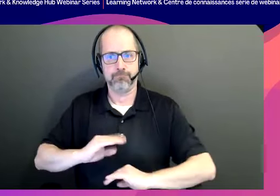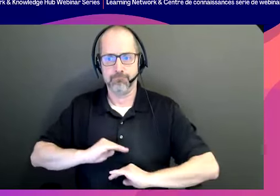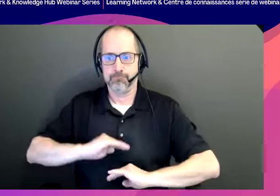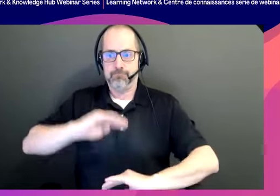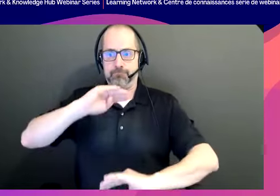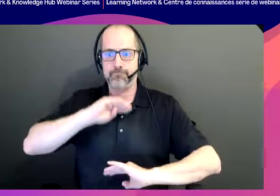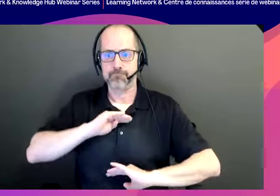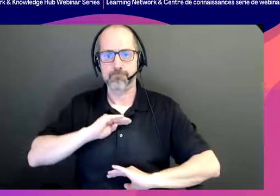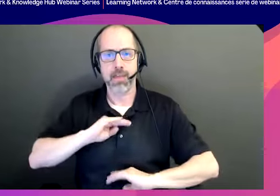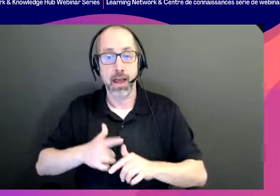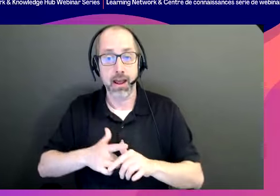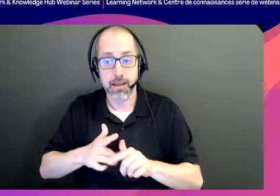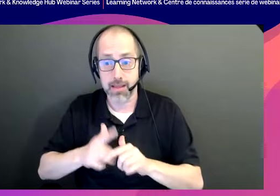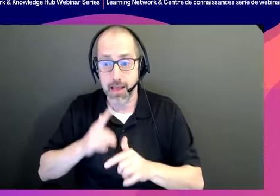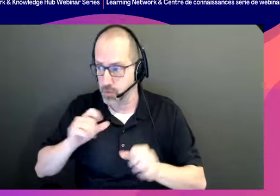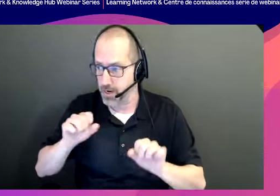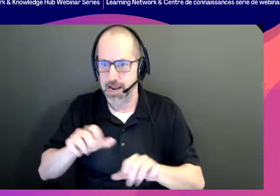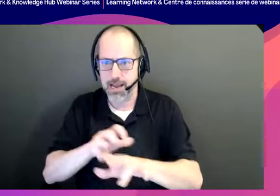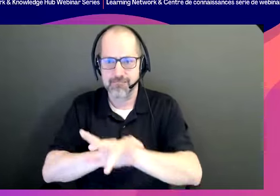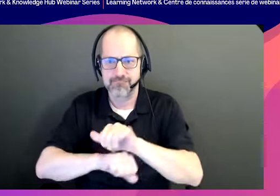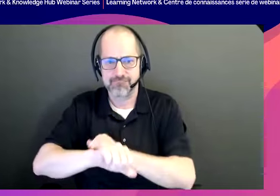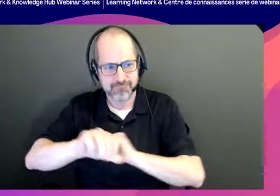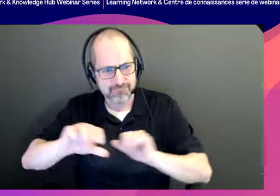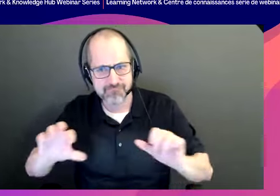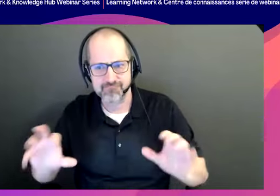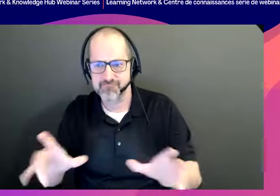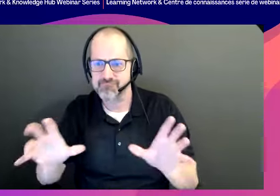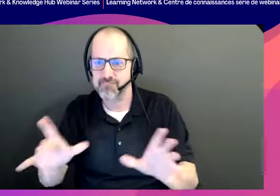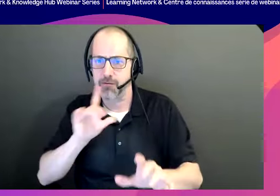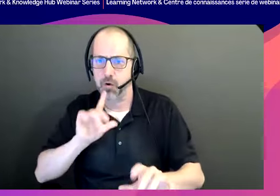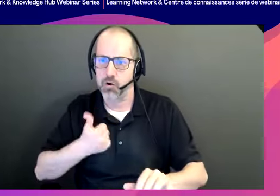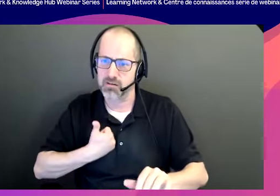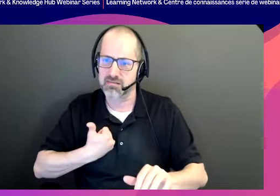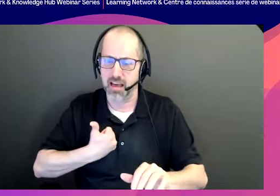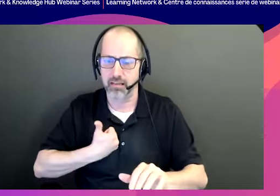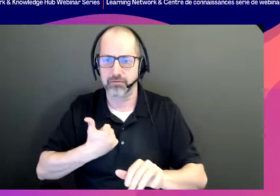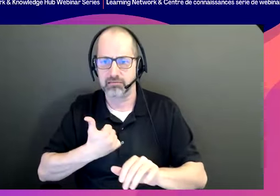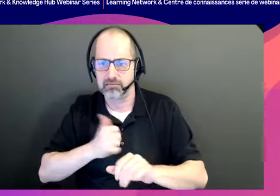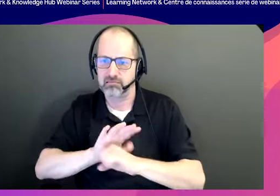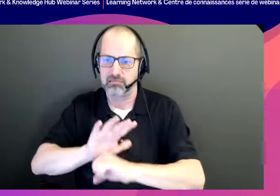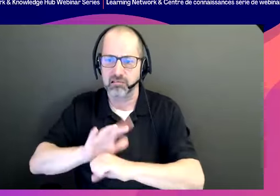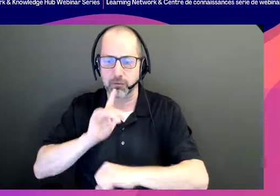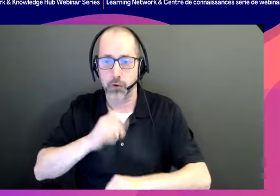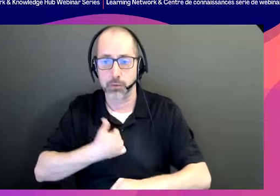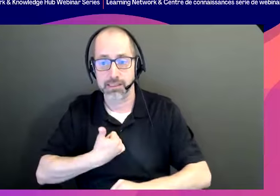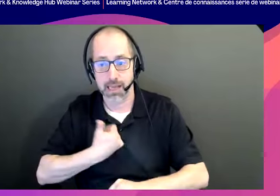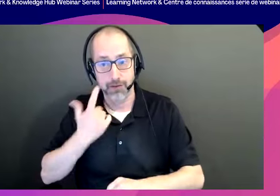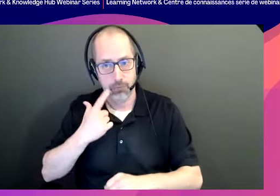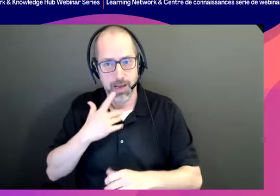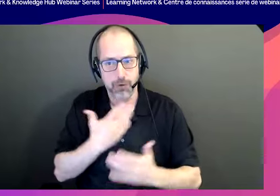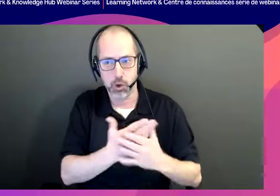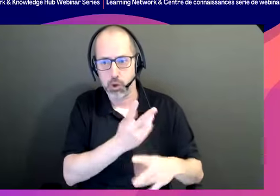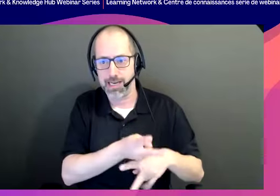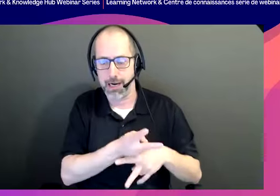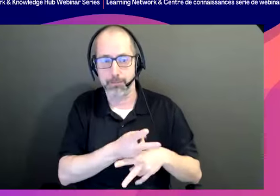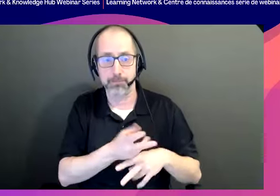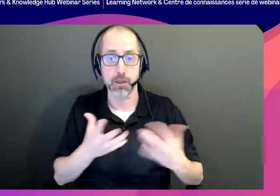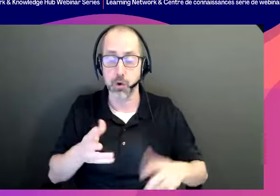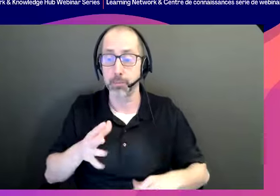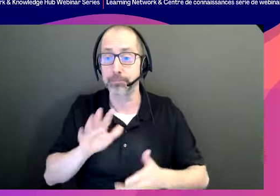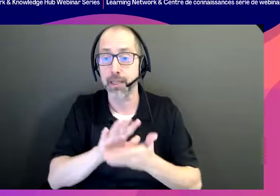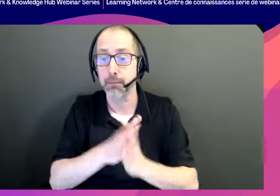advocate for ourselves, or build our own team to advocate when we're well taken care of. motherhood is